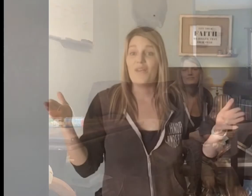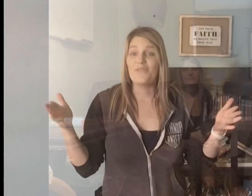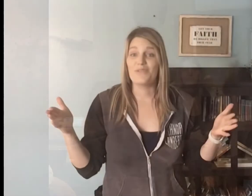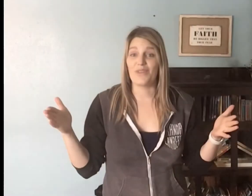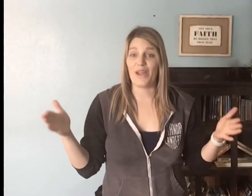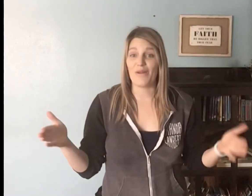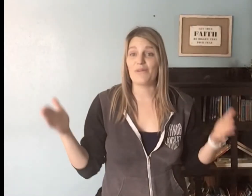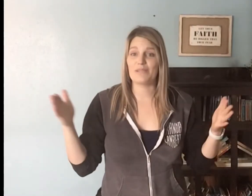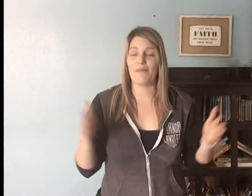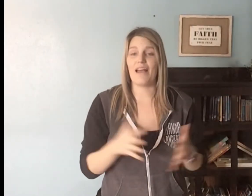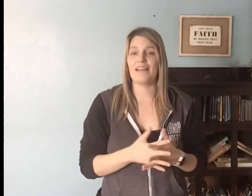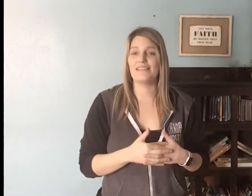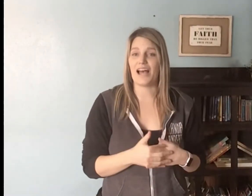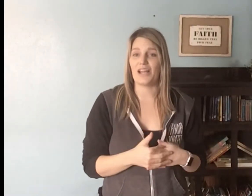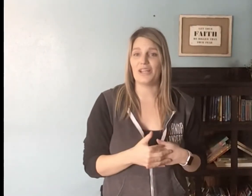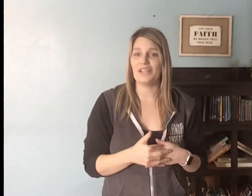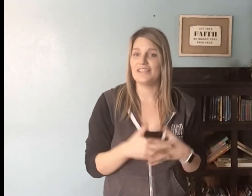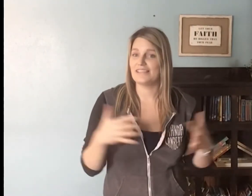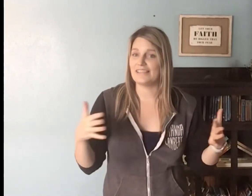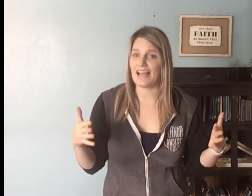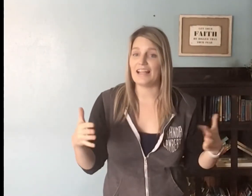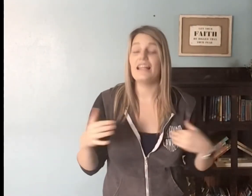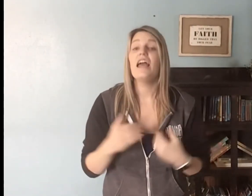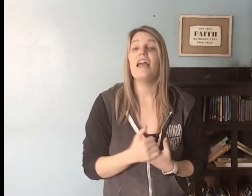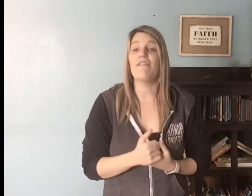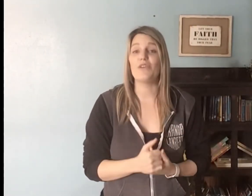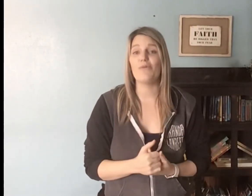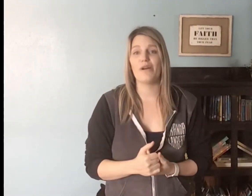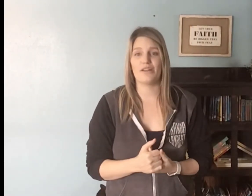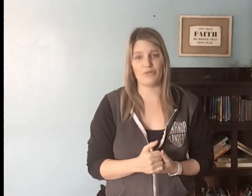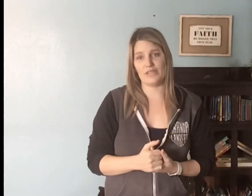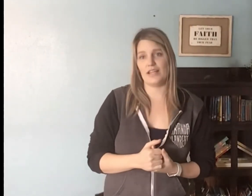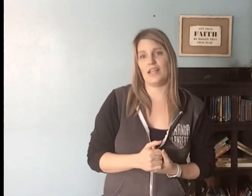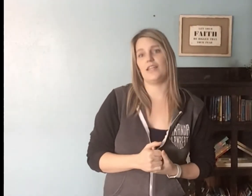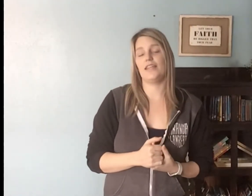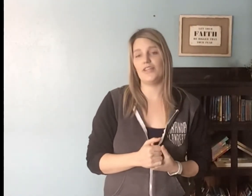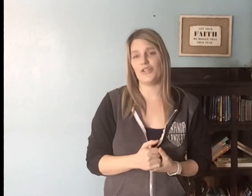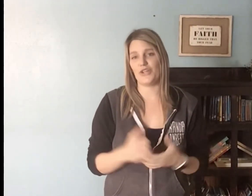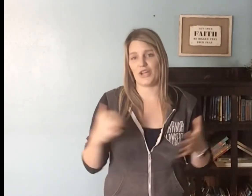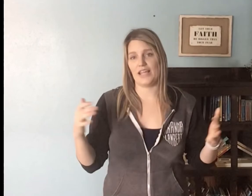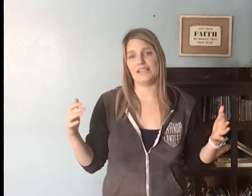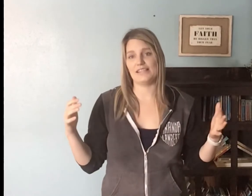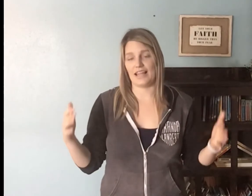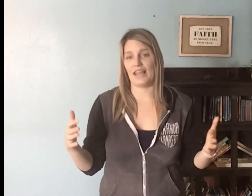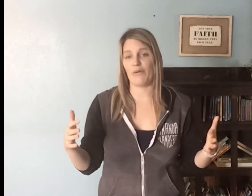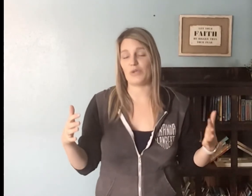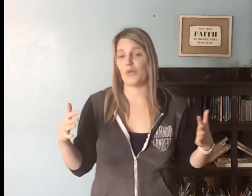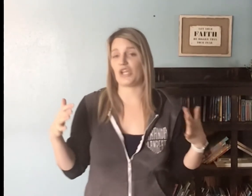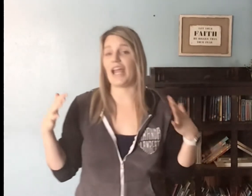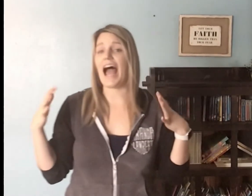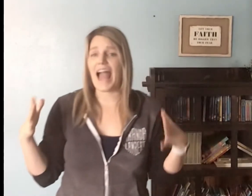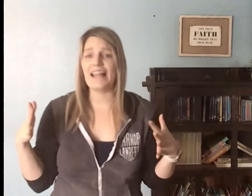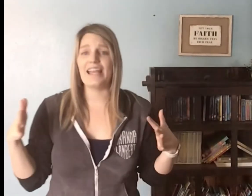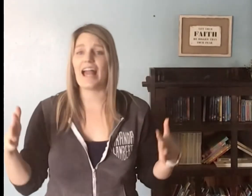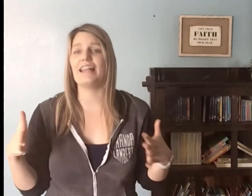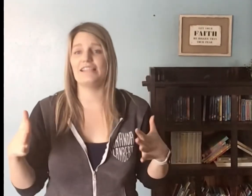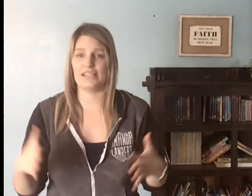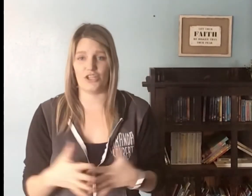So there was my toddler signing. If you are interested in teaching your kids sign language, which I highly suggest that you